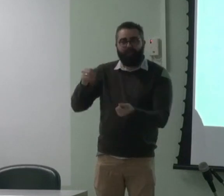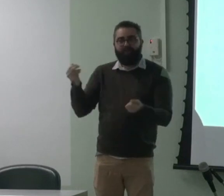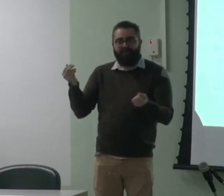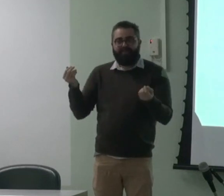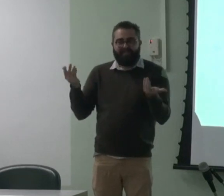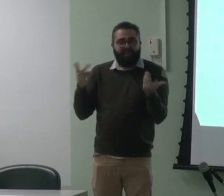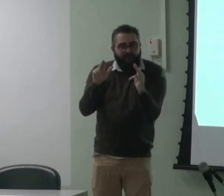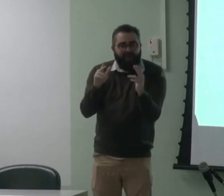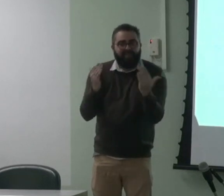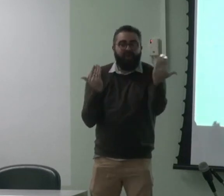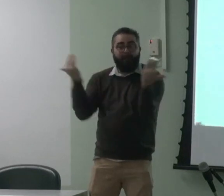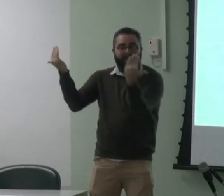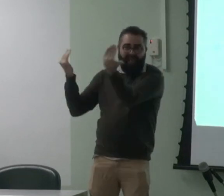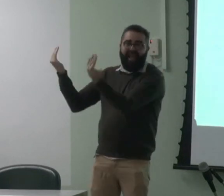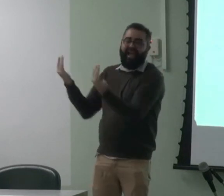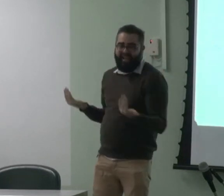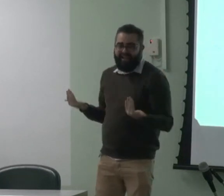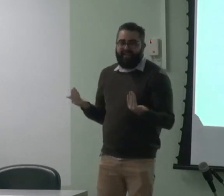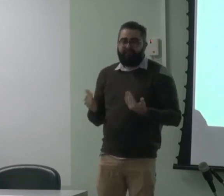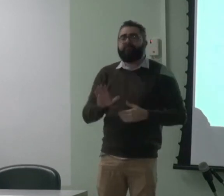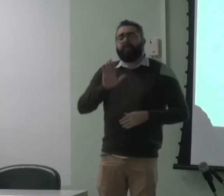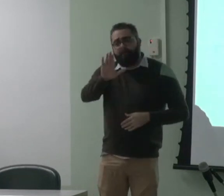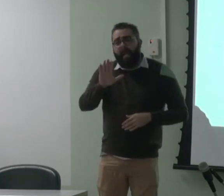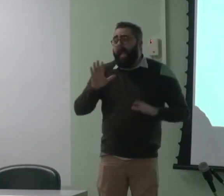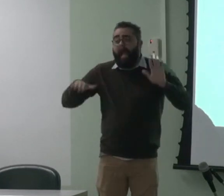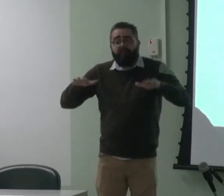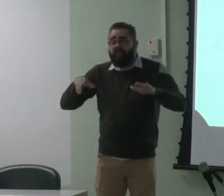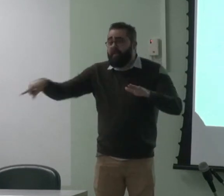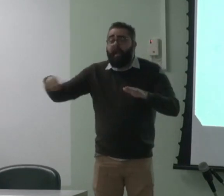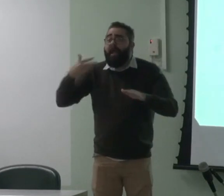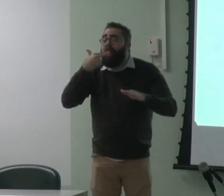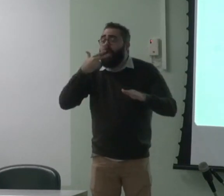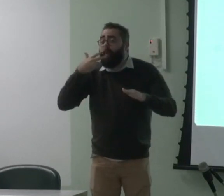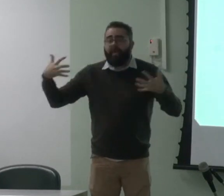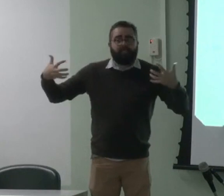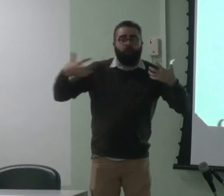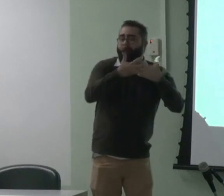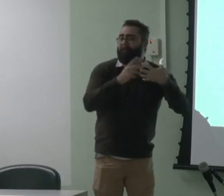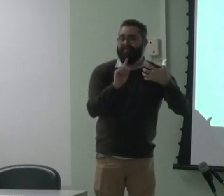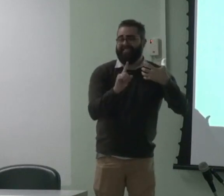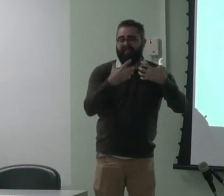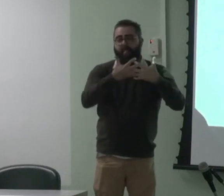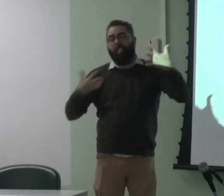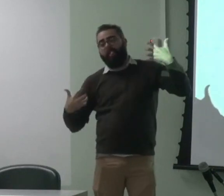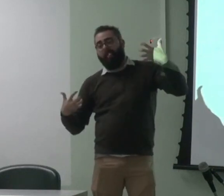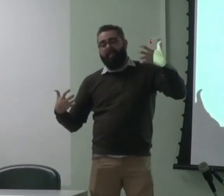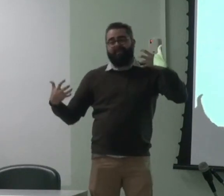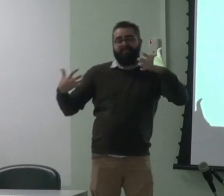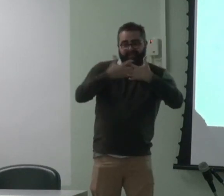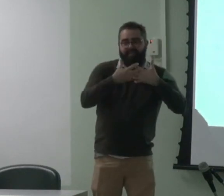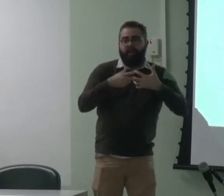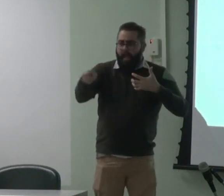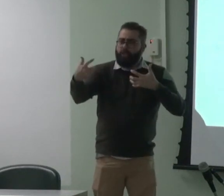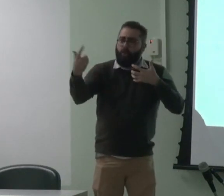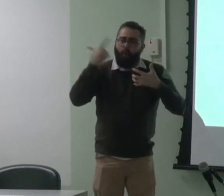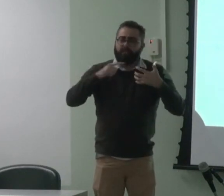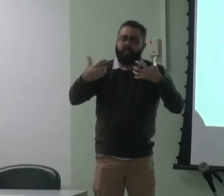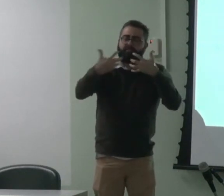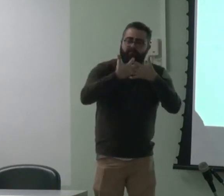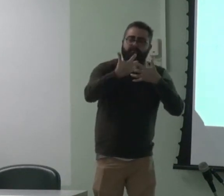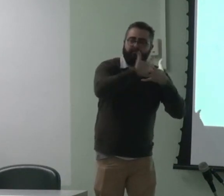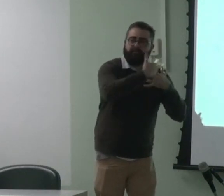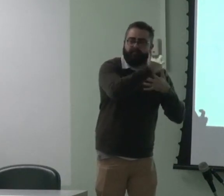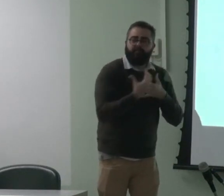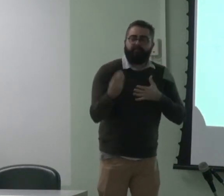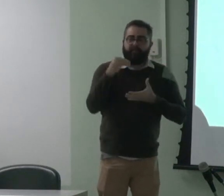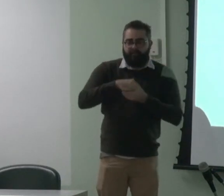that some of the languages don't fit well, then the scheme will just be adjusted to be able to capture them. But